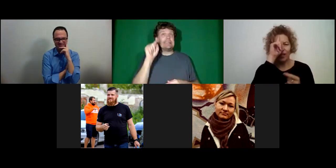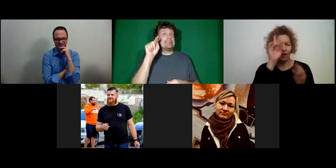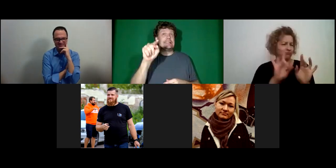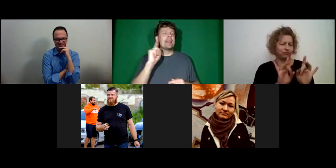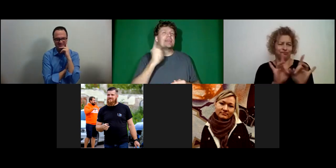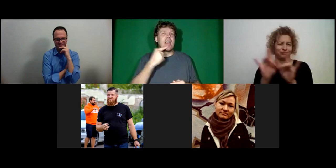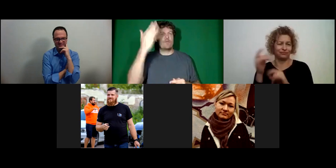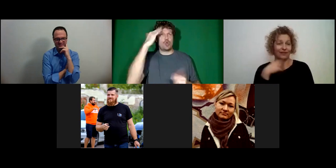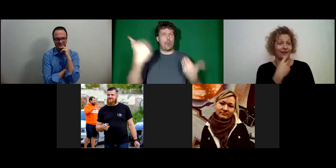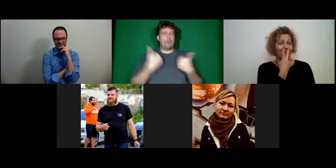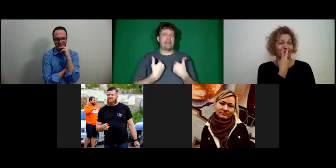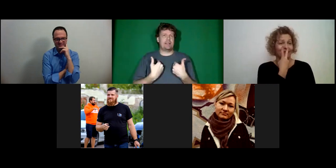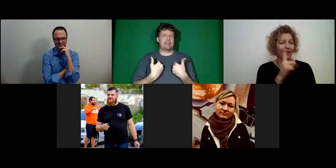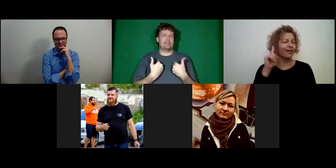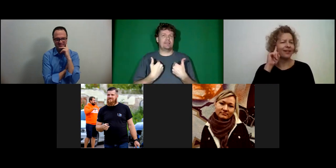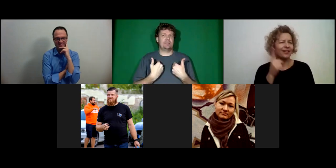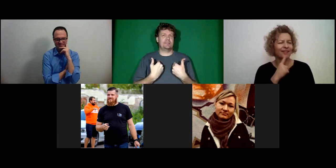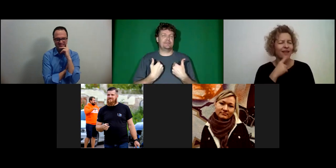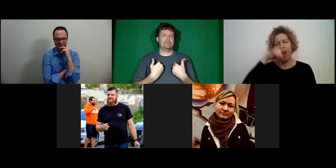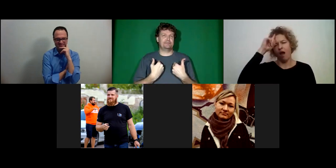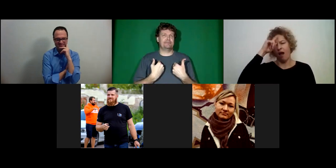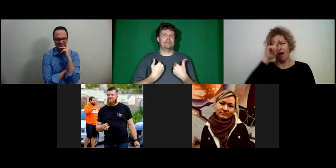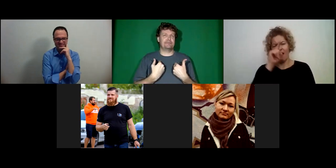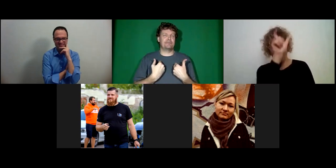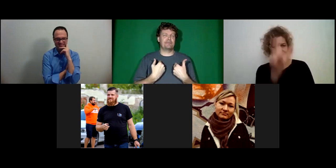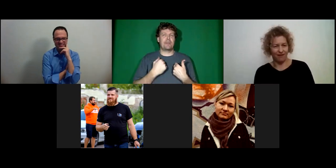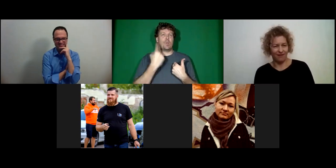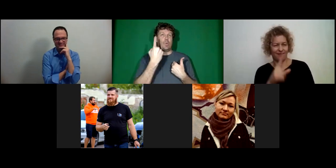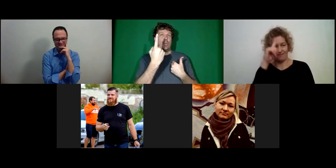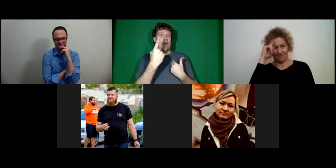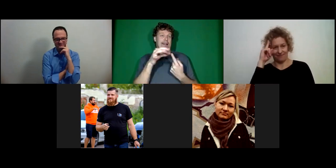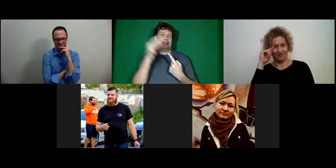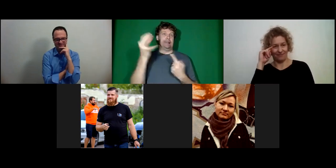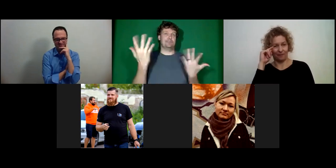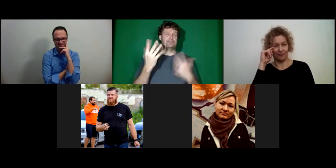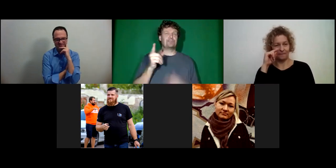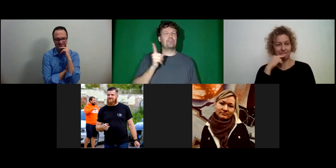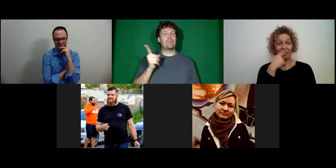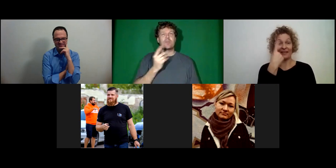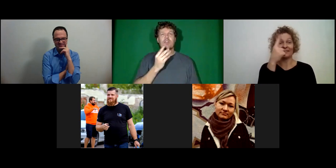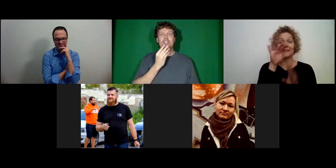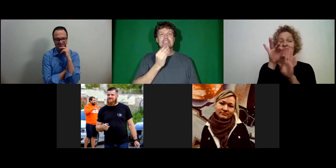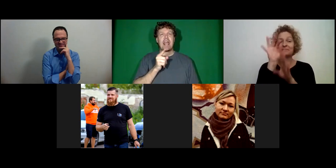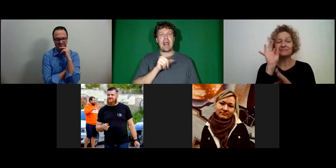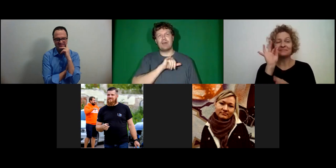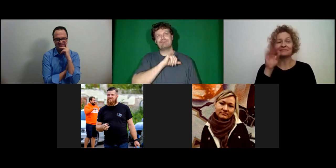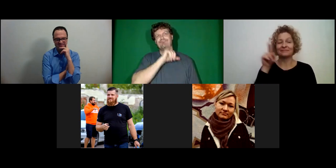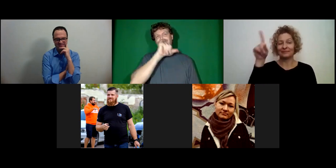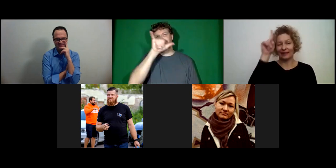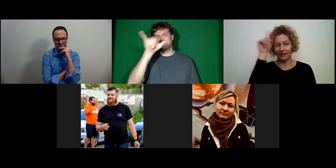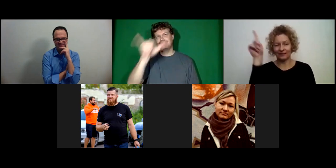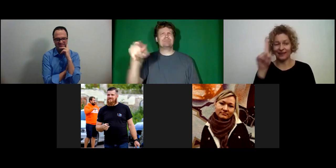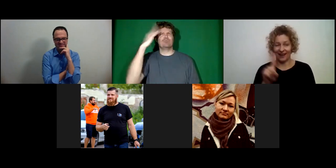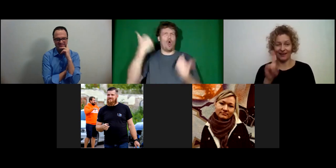I've been to so many countries now, and it's really amazing. Yeah, all these deaf people know